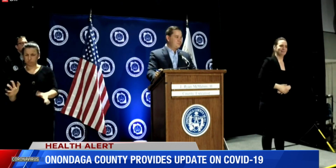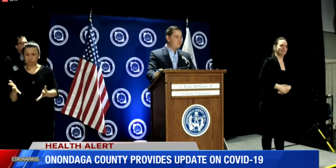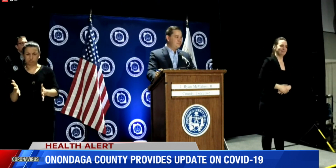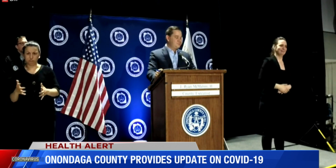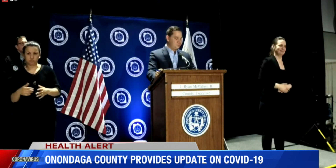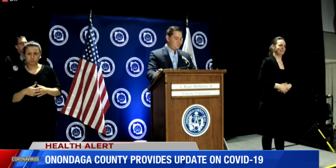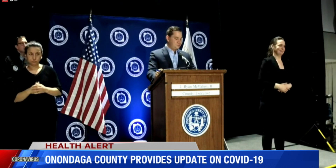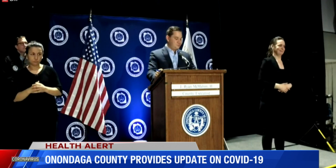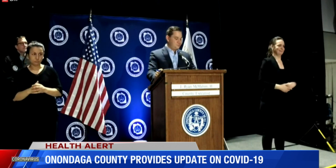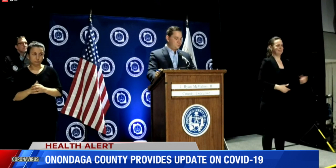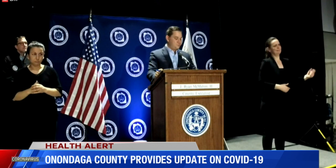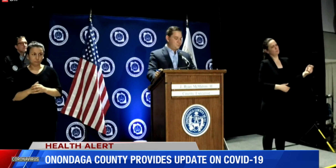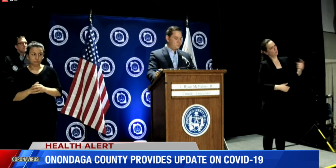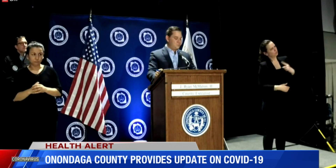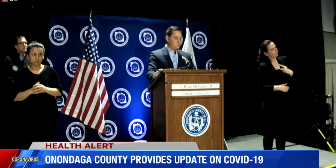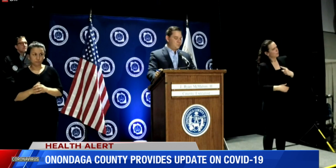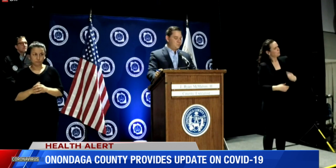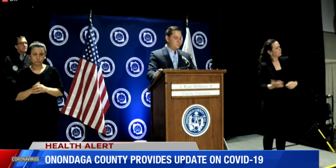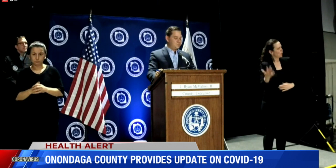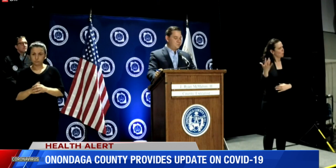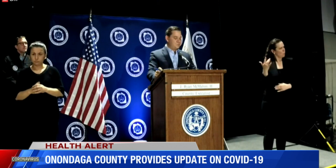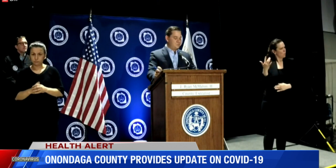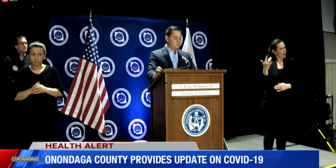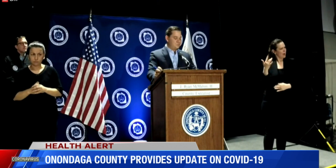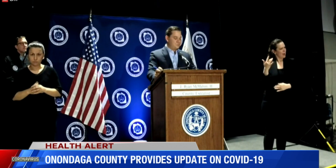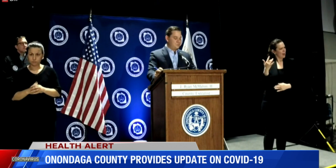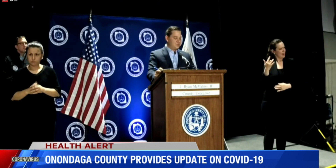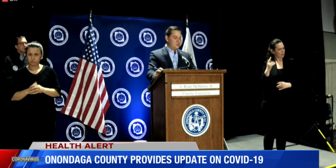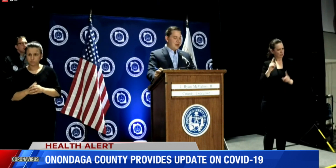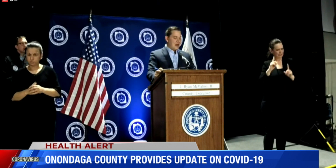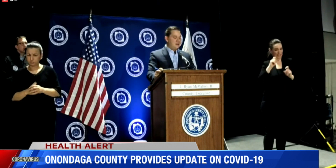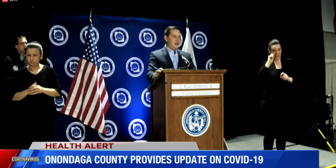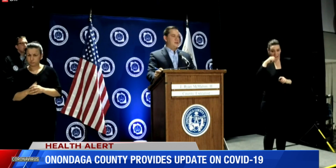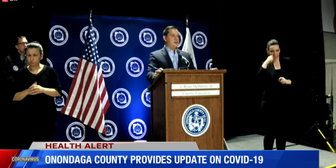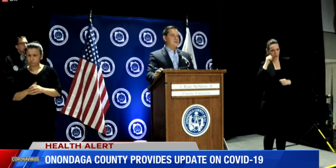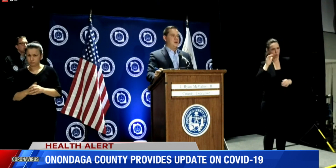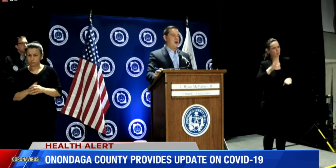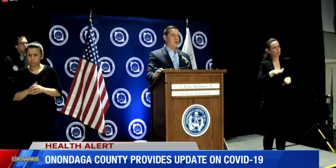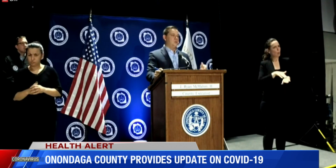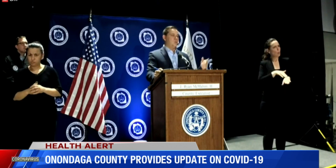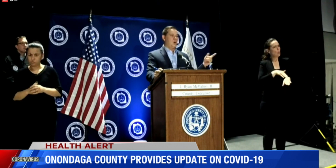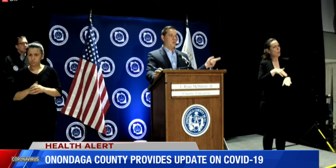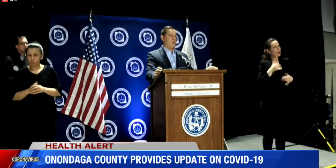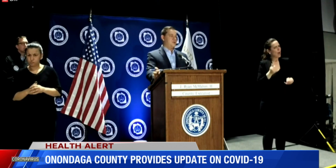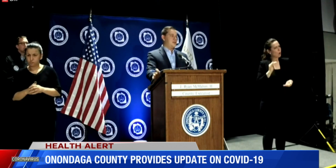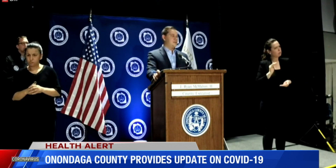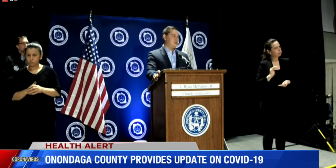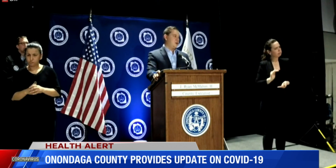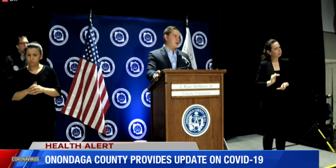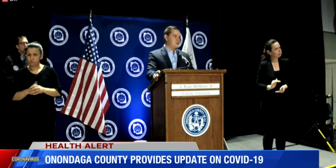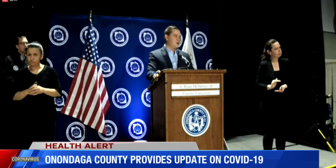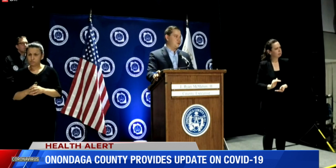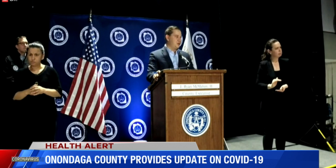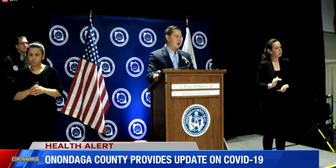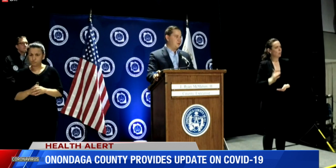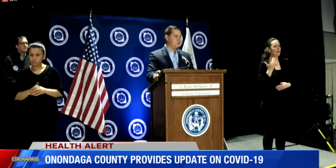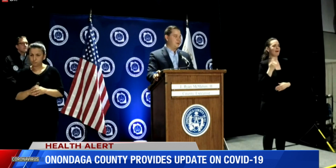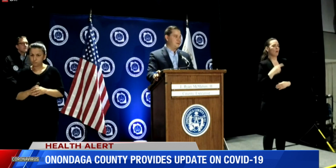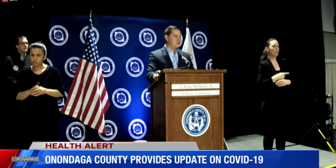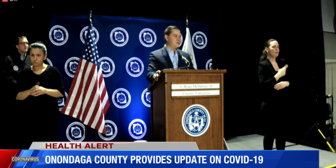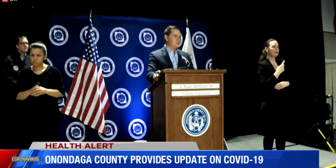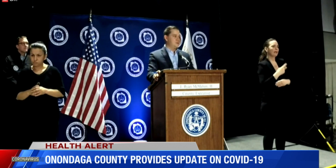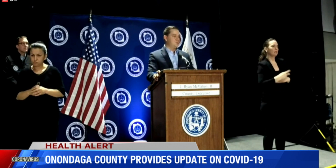little slower? You mentioned it went up to 72 hours. I think it's all more robust testing across the country